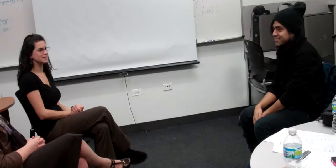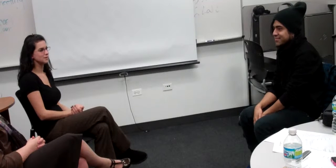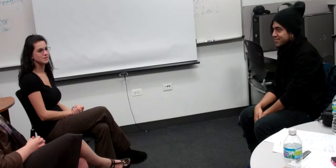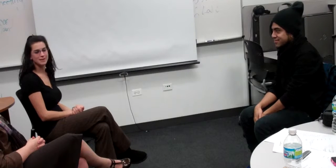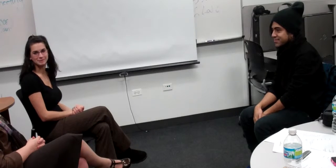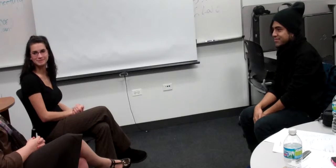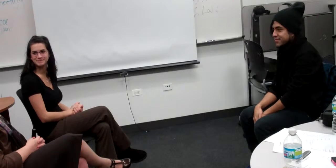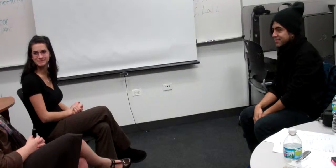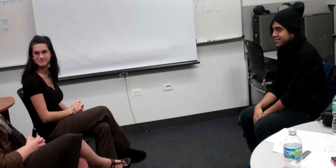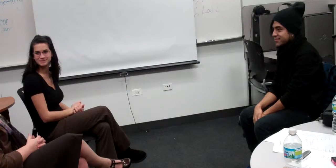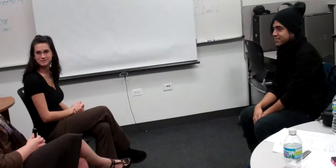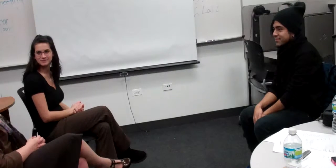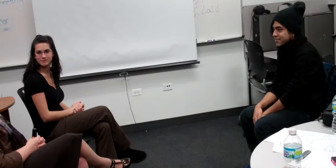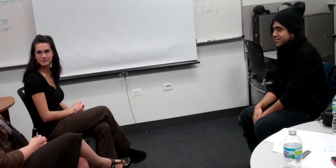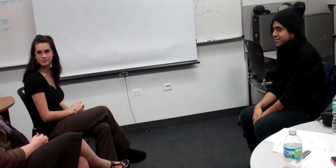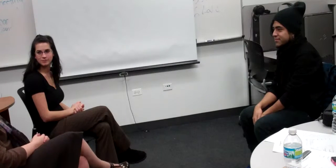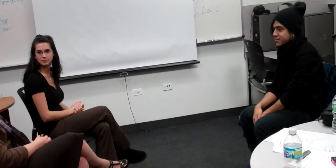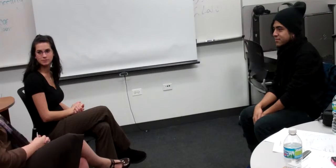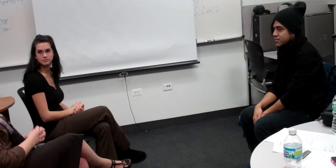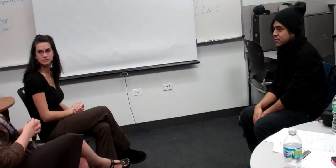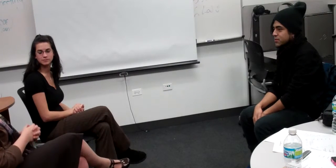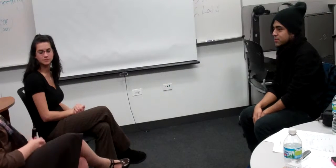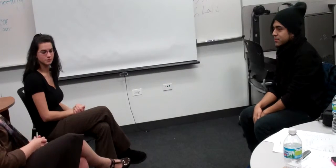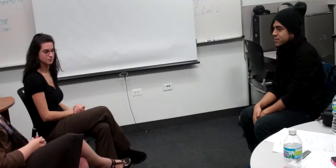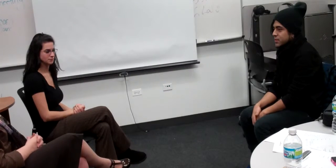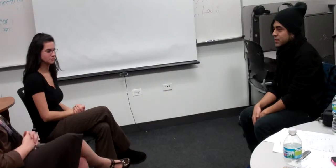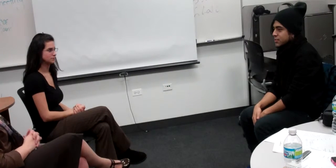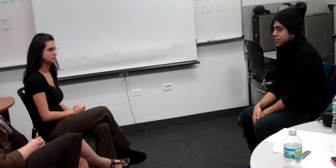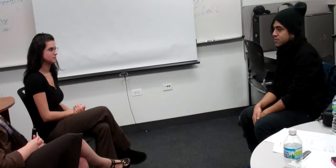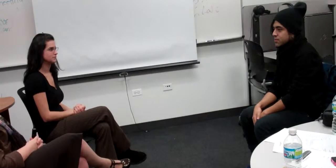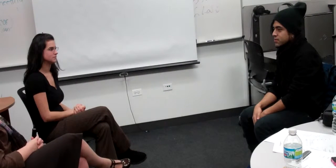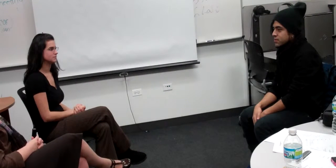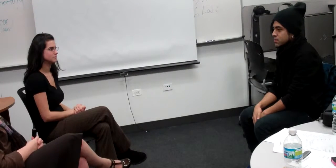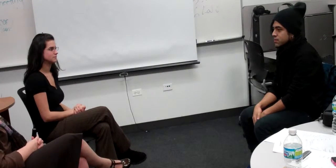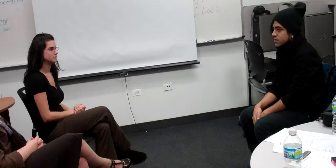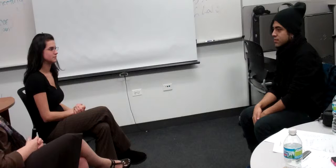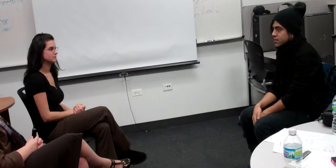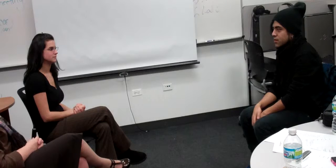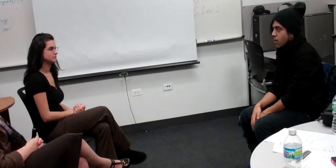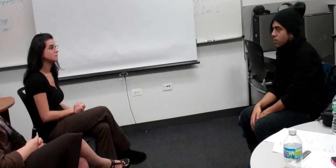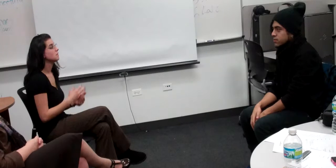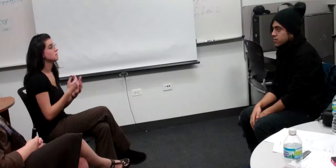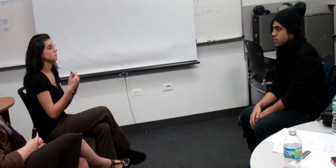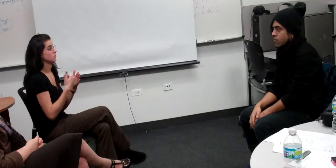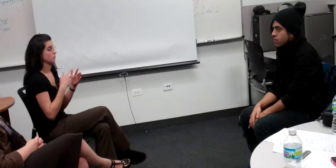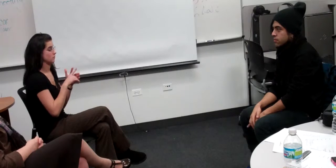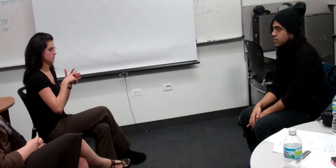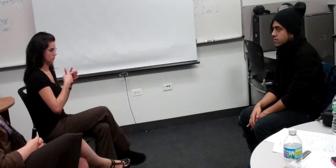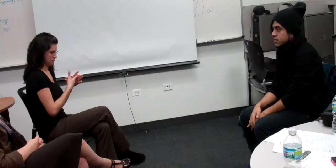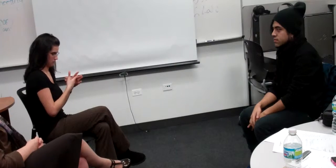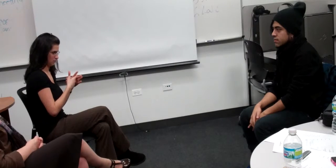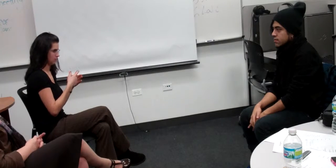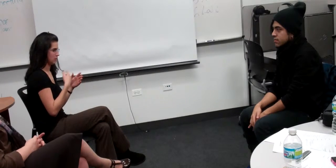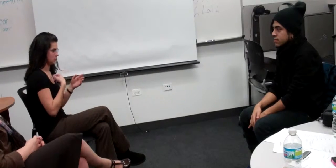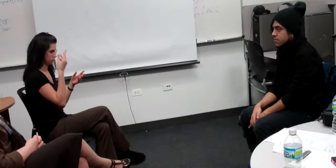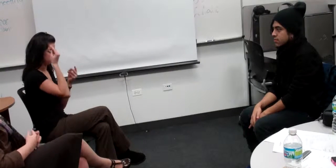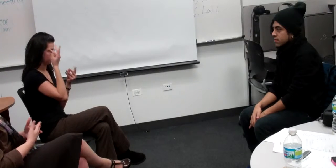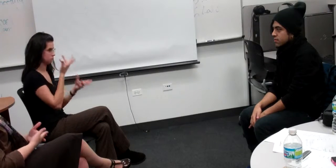You the same. Before we get started, I just want to tell you a little bit about what happens